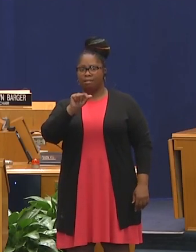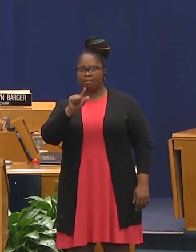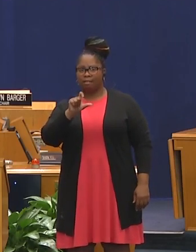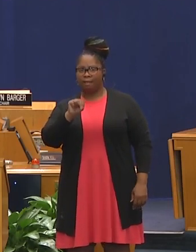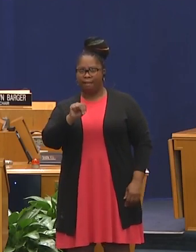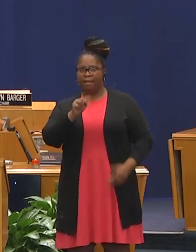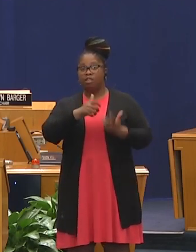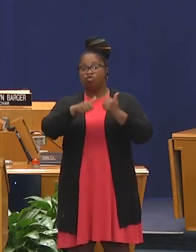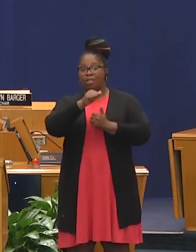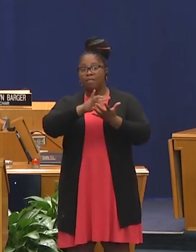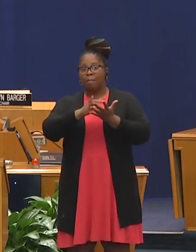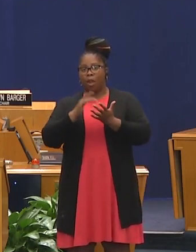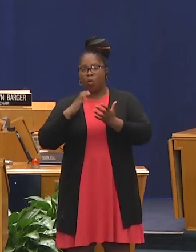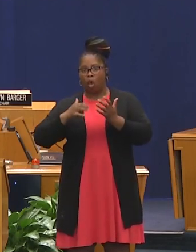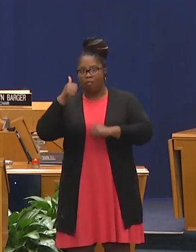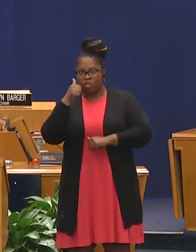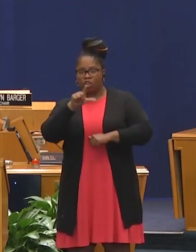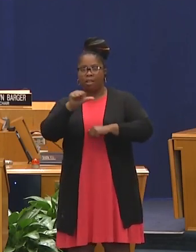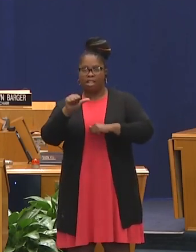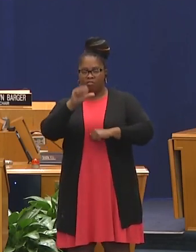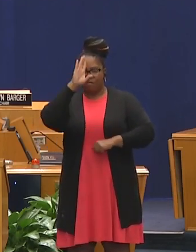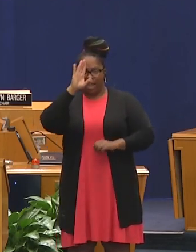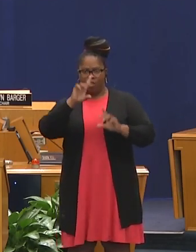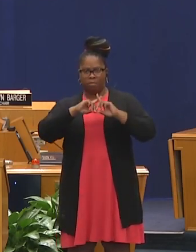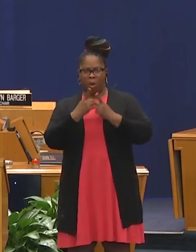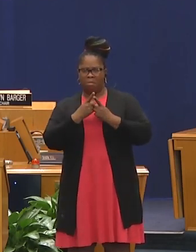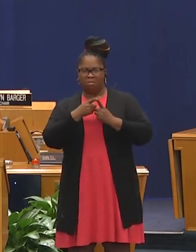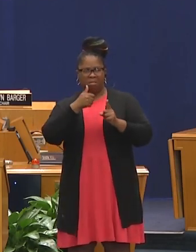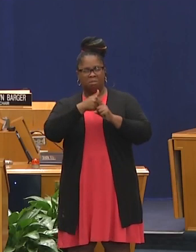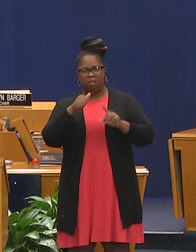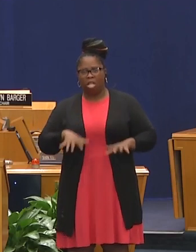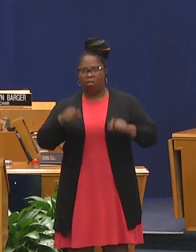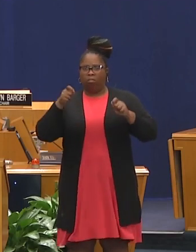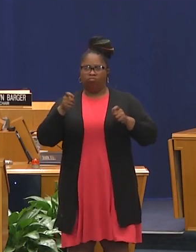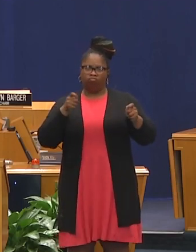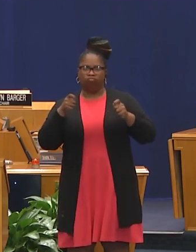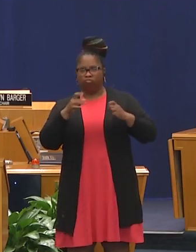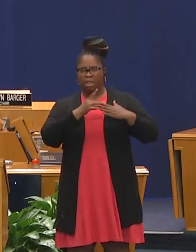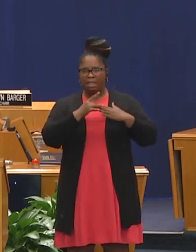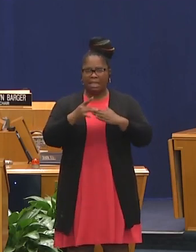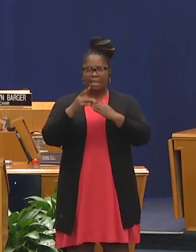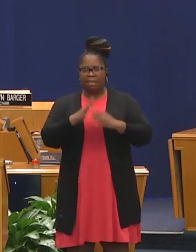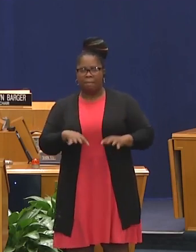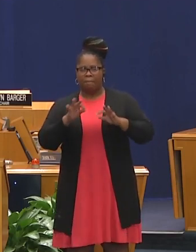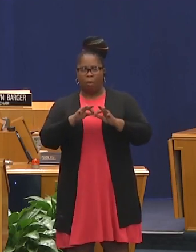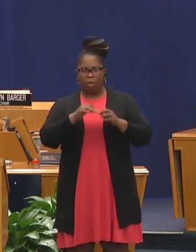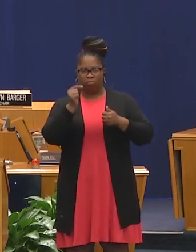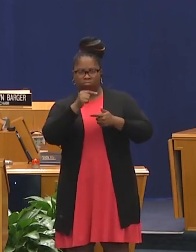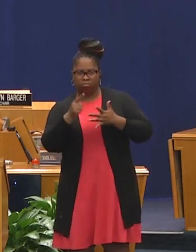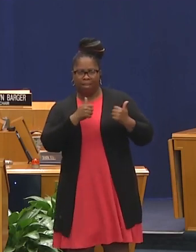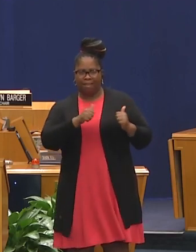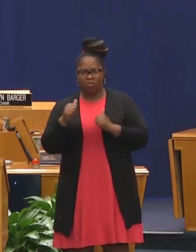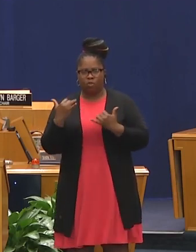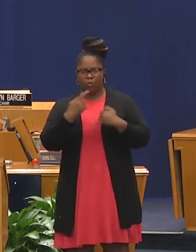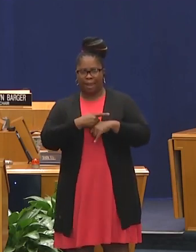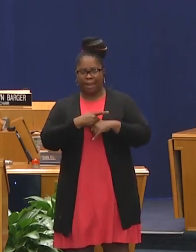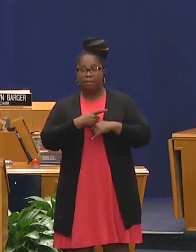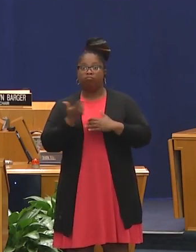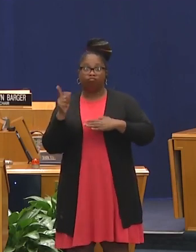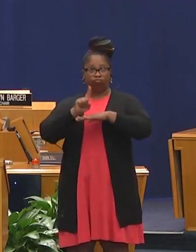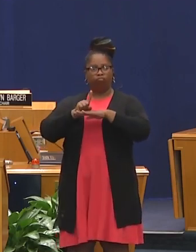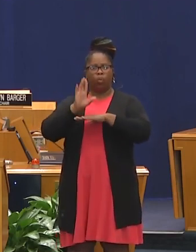Department, who is spearheading so many of the important efforts underway as well. He is here to share an update on the county's